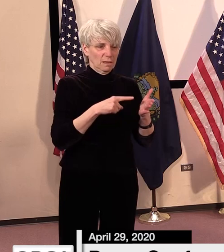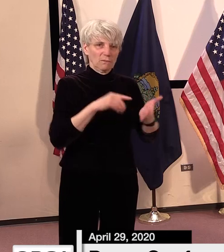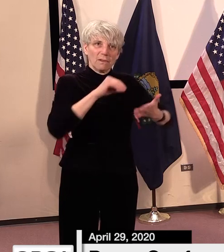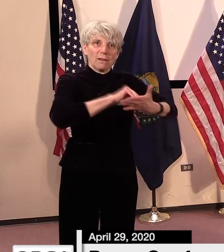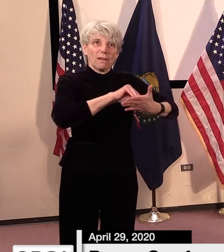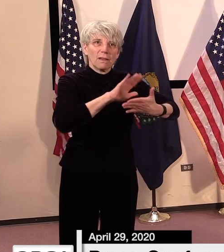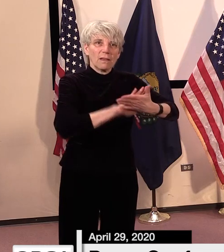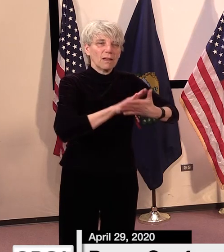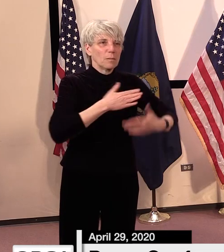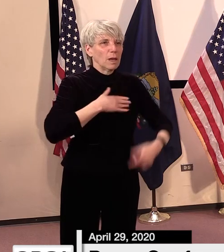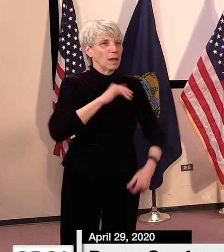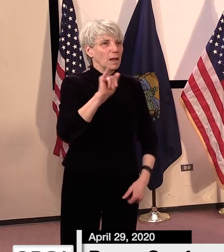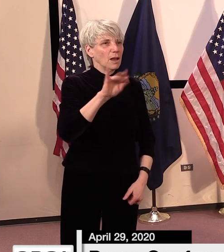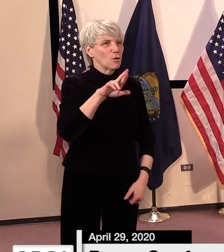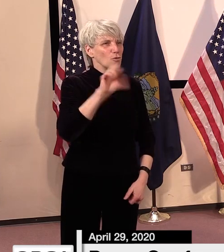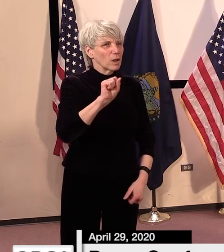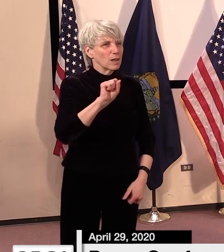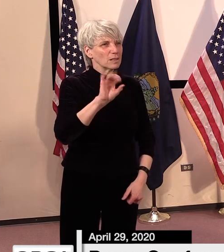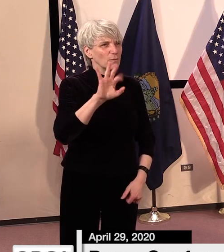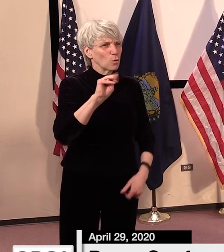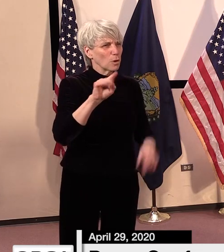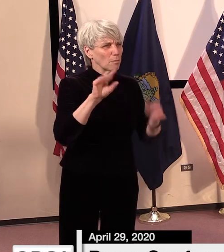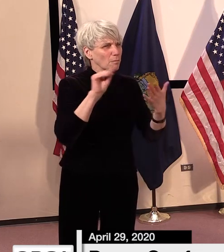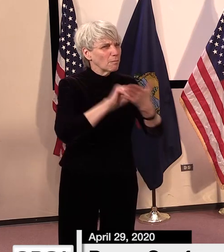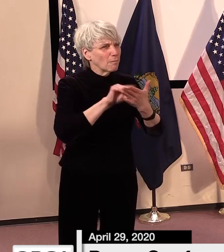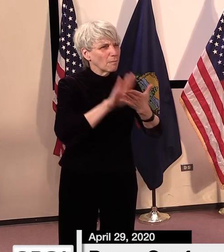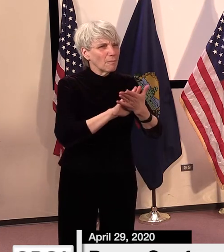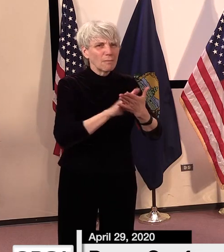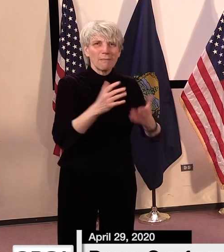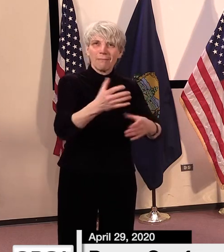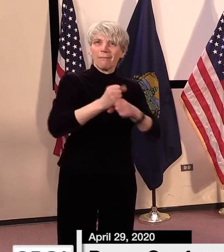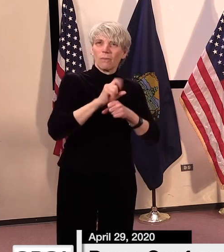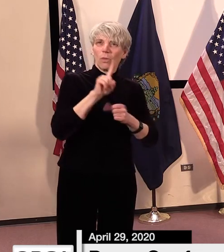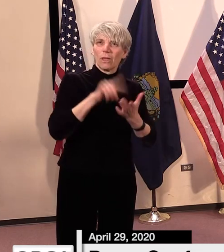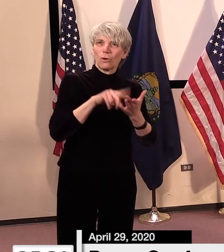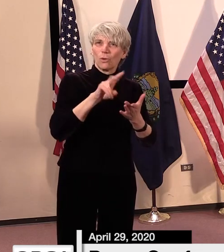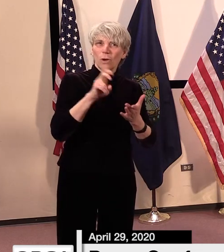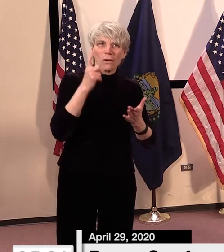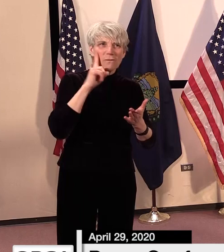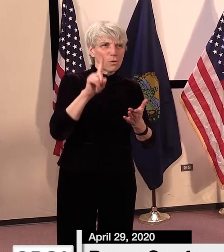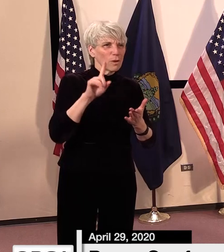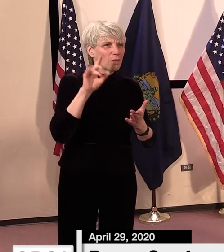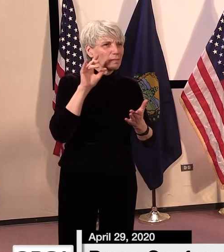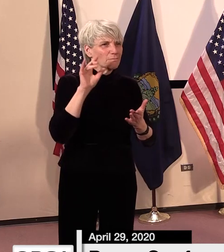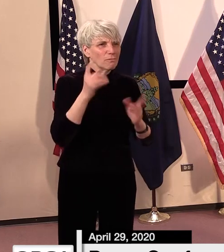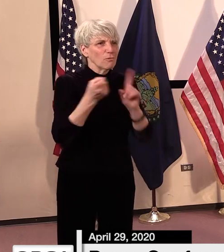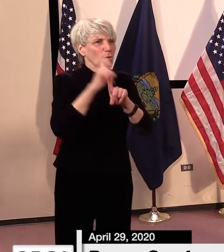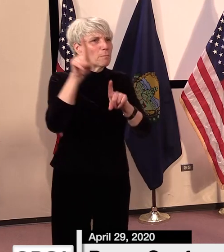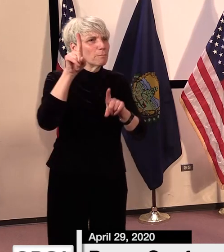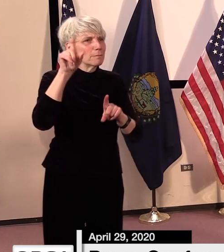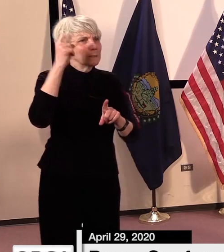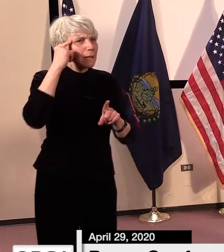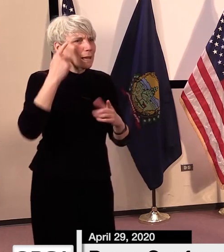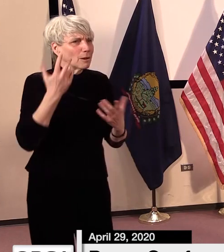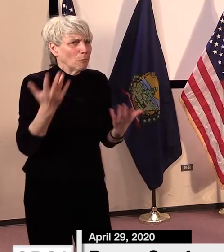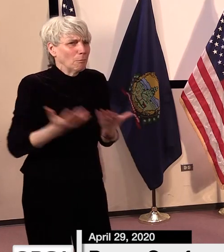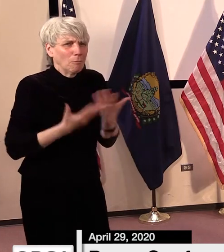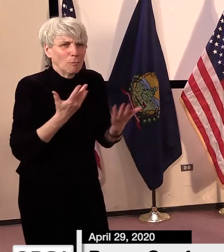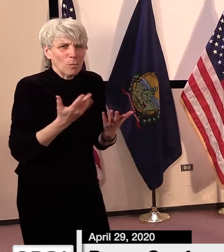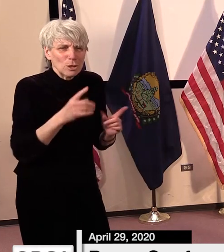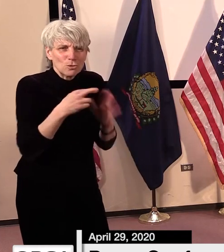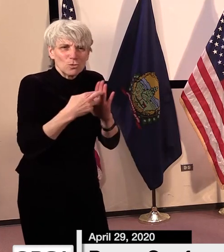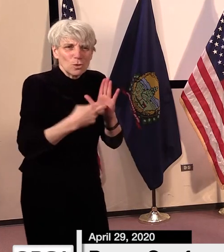their income tax? They're kind of confused. Yeah, I don't know the specifics of that. Maybe I